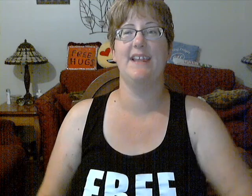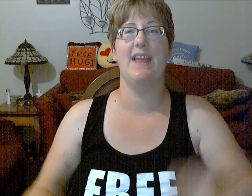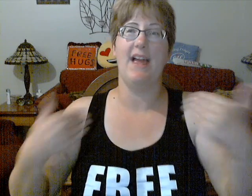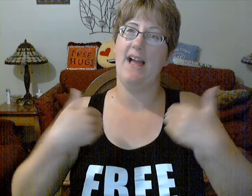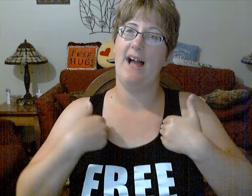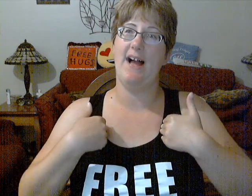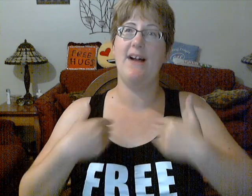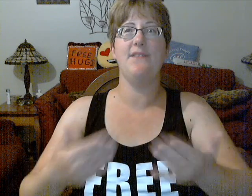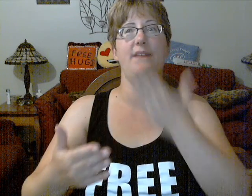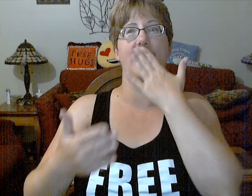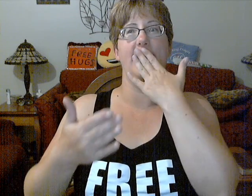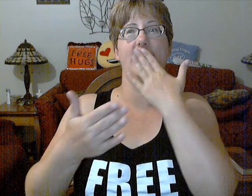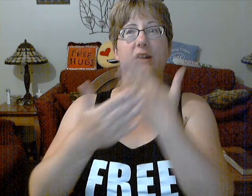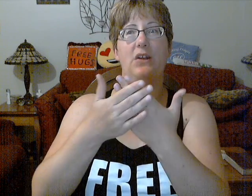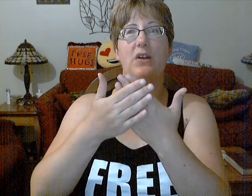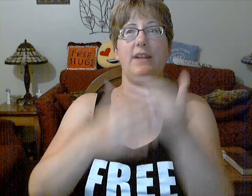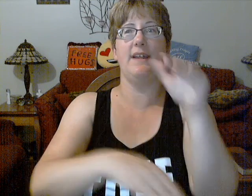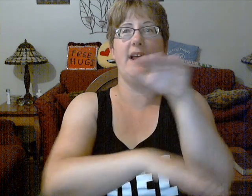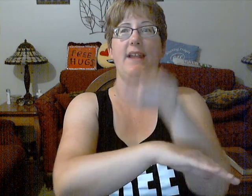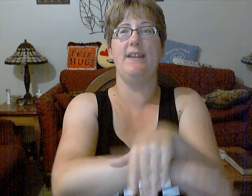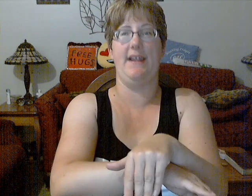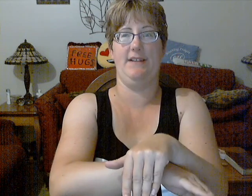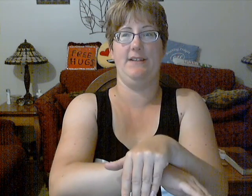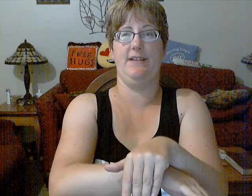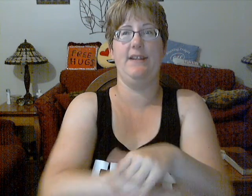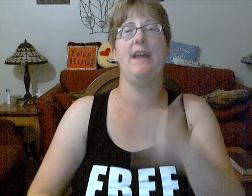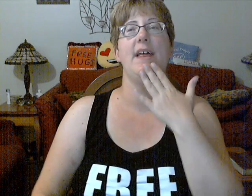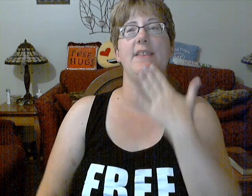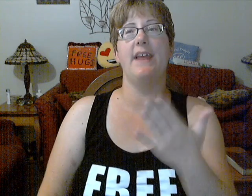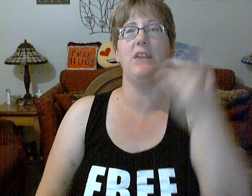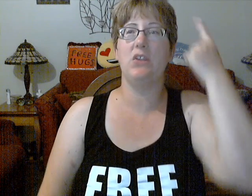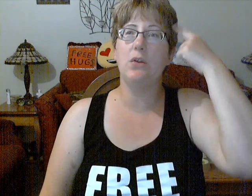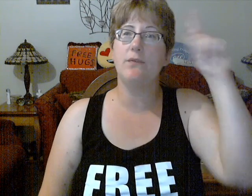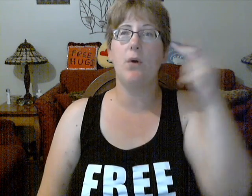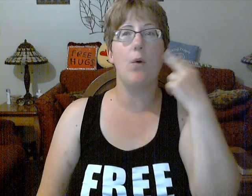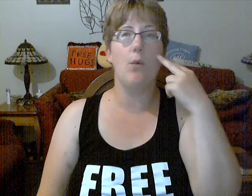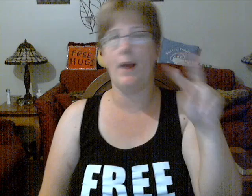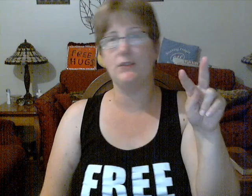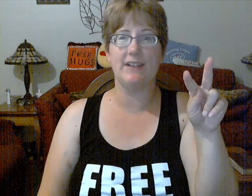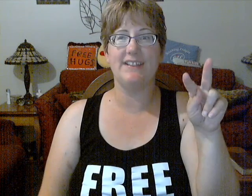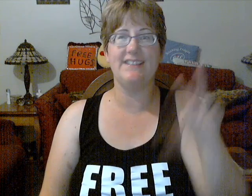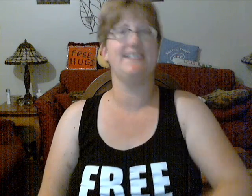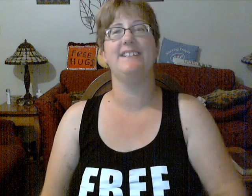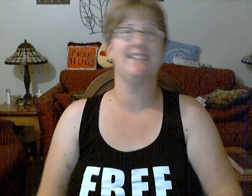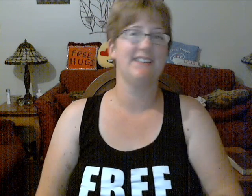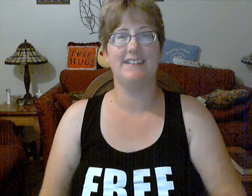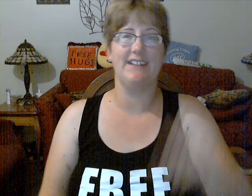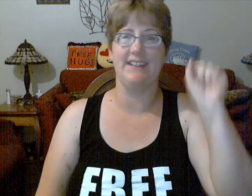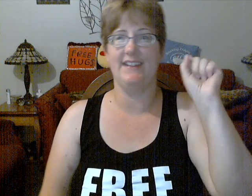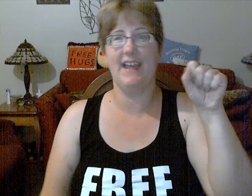Have a good night. Thank you for watching. Yeah.